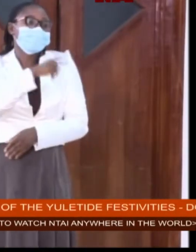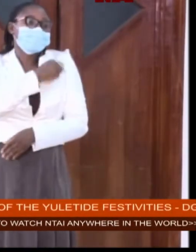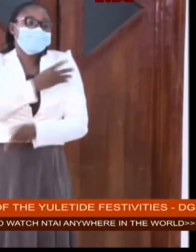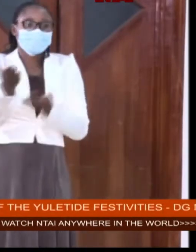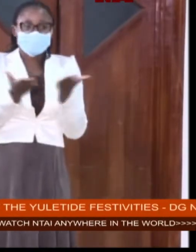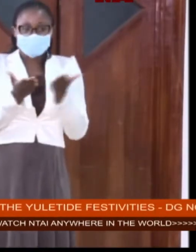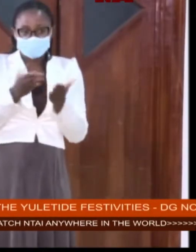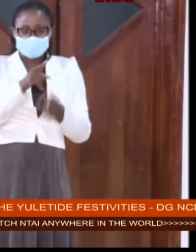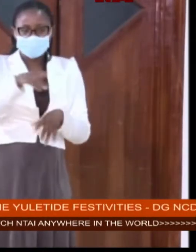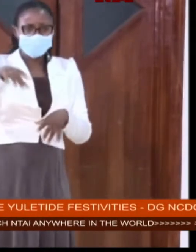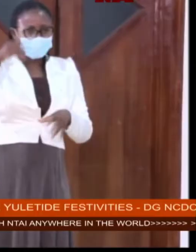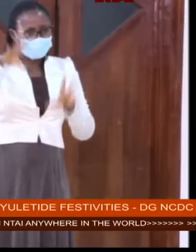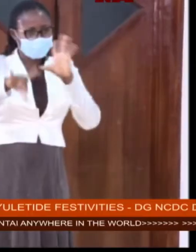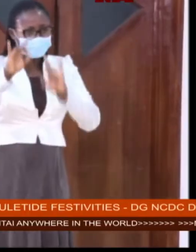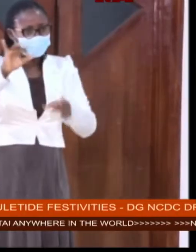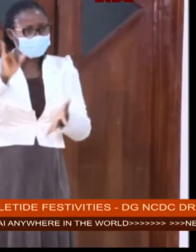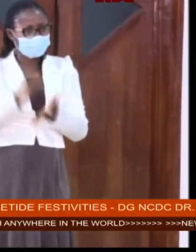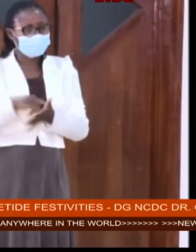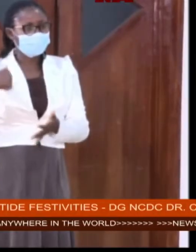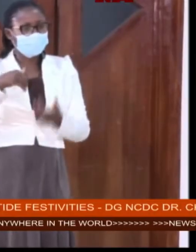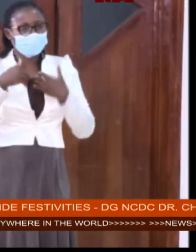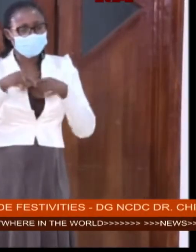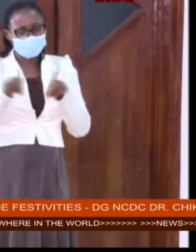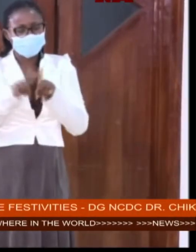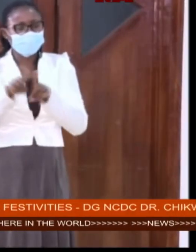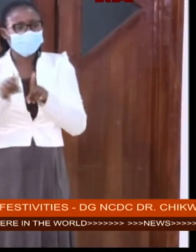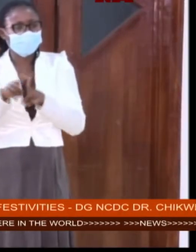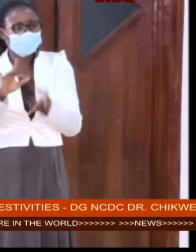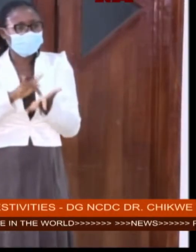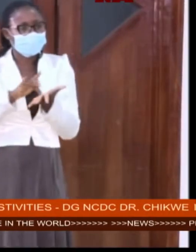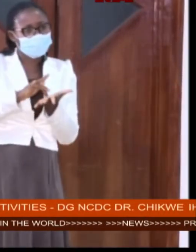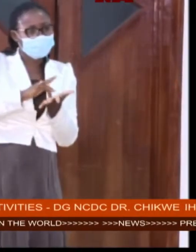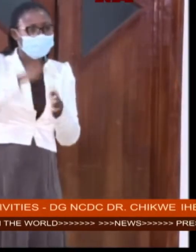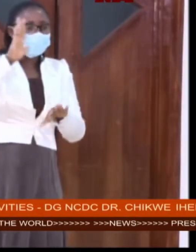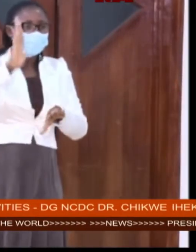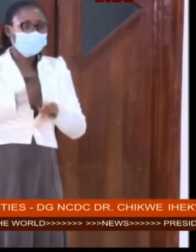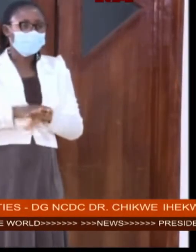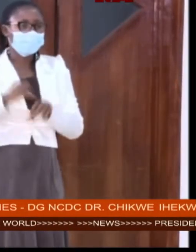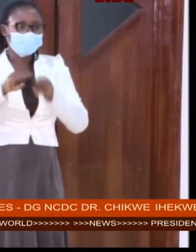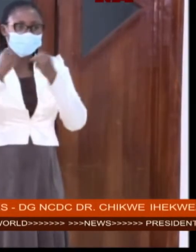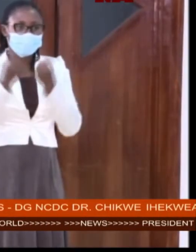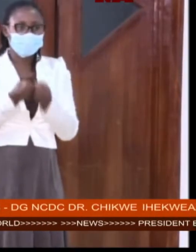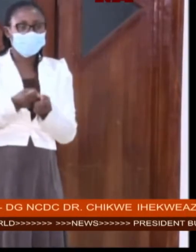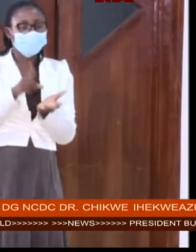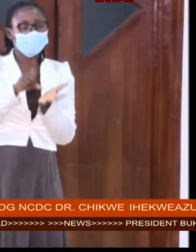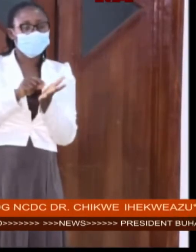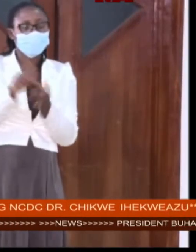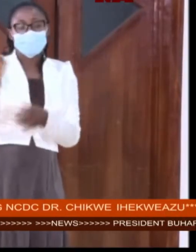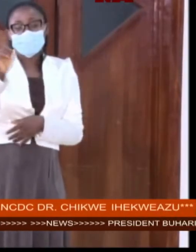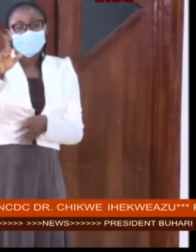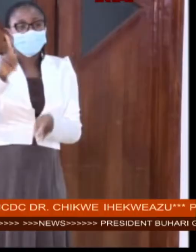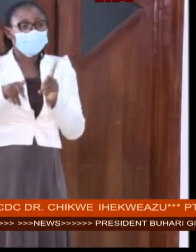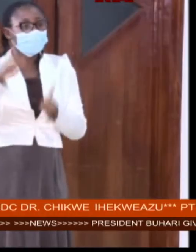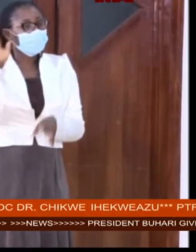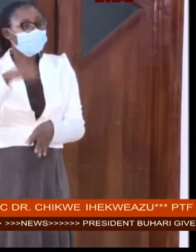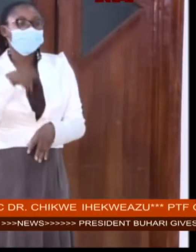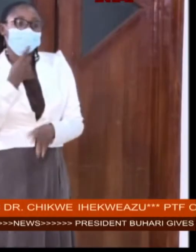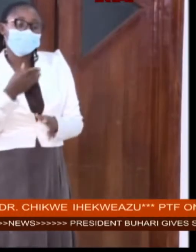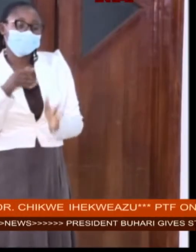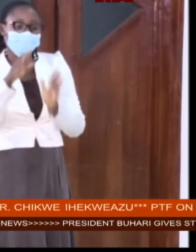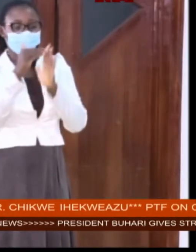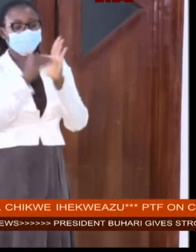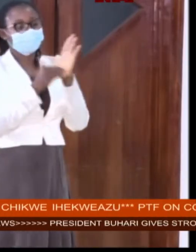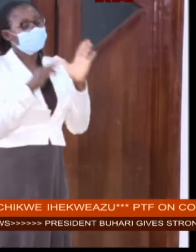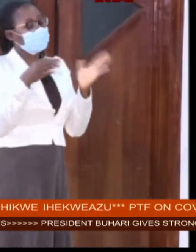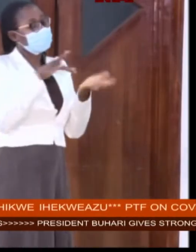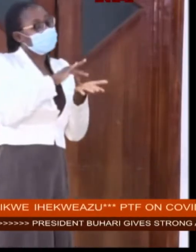find out that there are a lot of prescription going on social media where people will say there are a list of